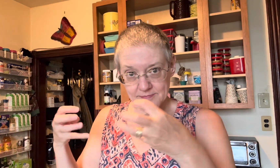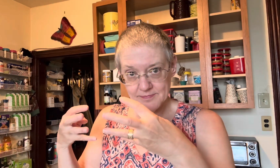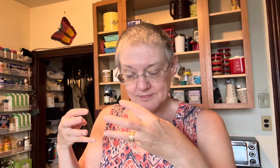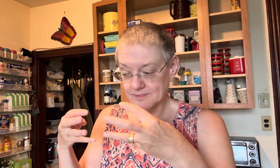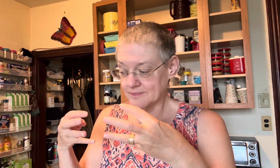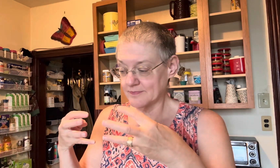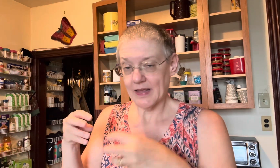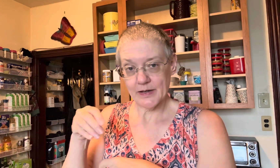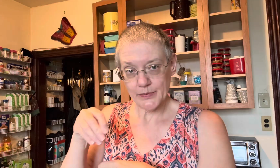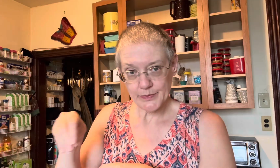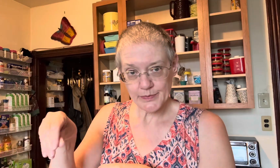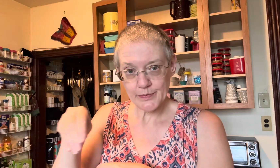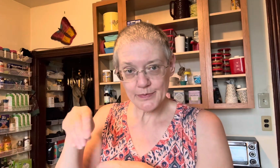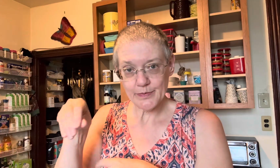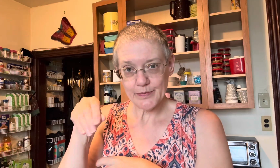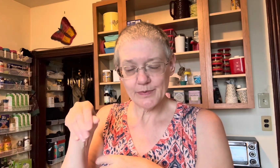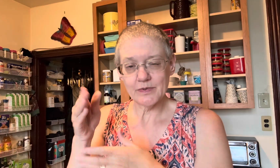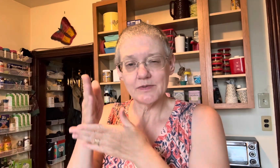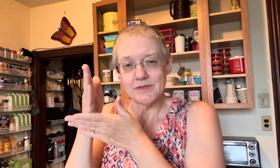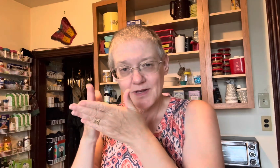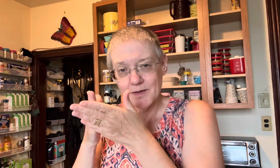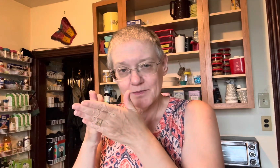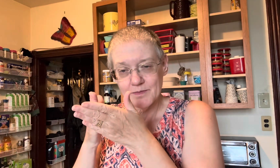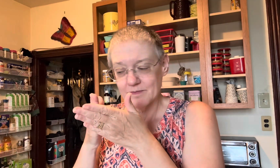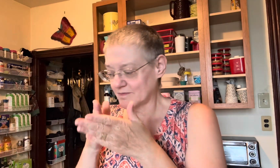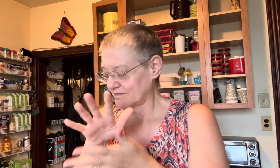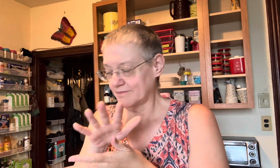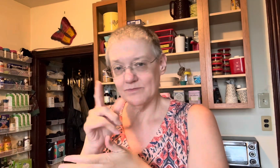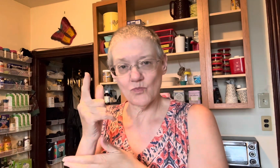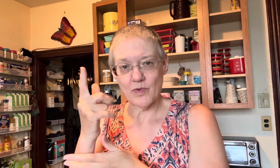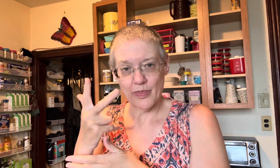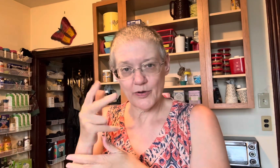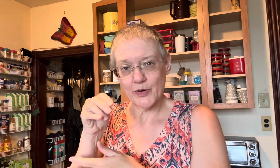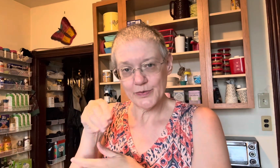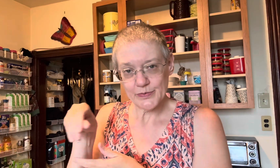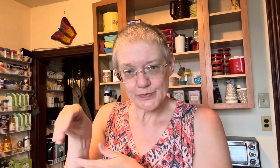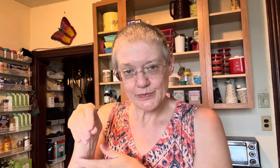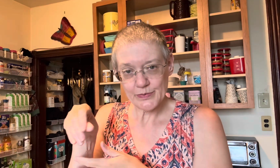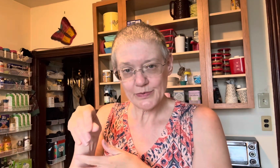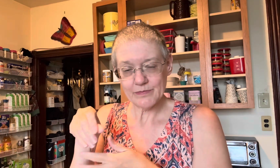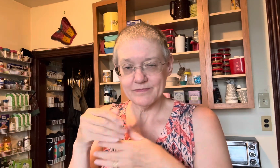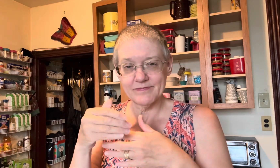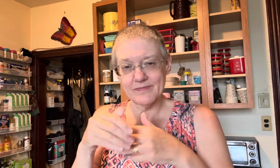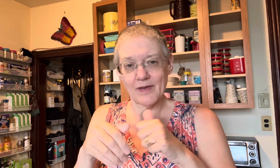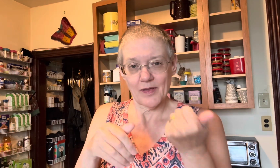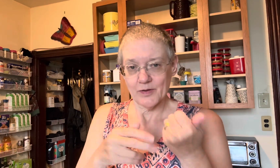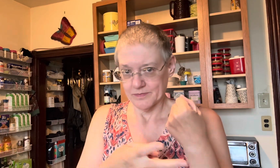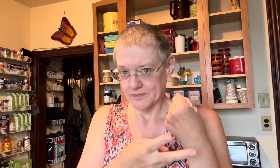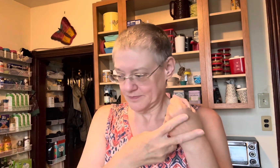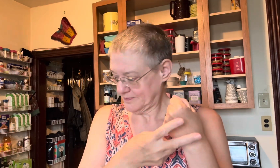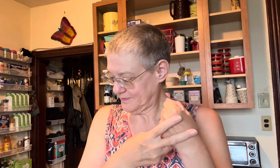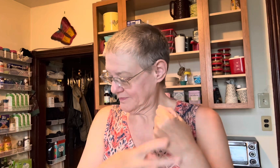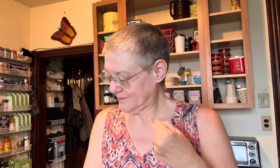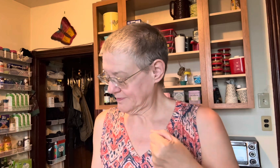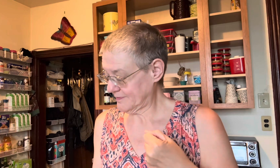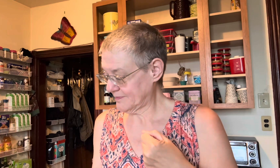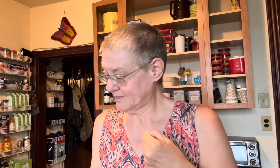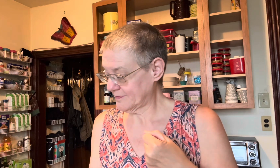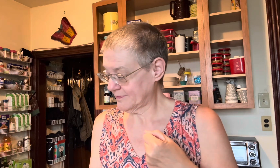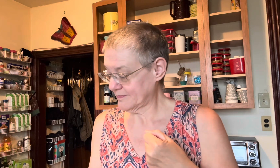We'll microwave that and sprinkle some on the quesadilla. About a third of it on the quesadilla. And then we'll set the